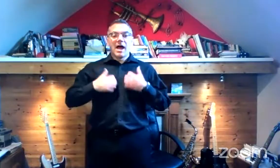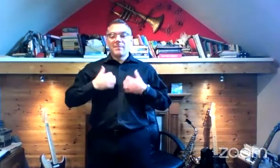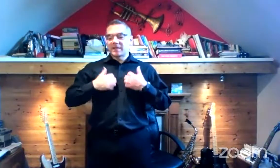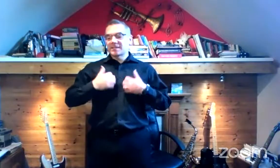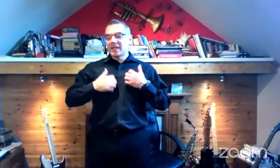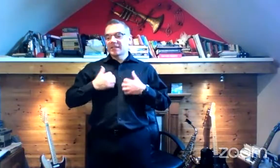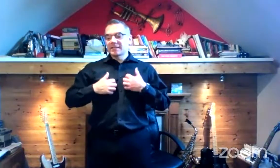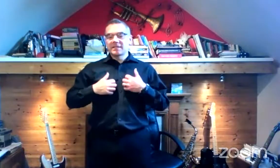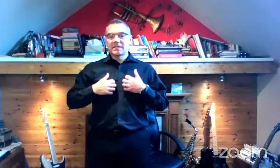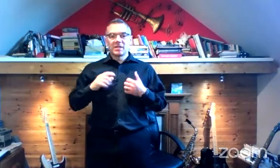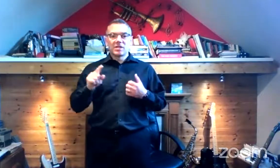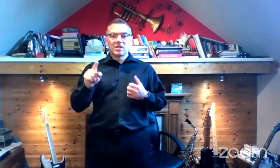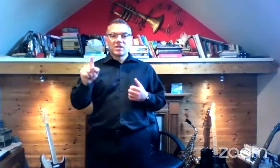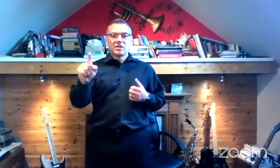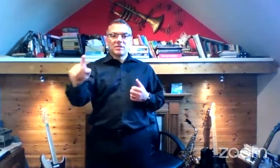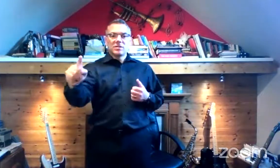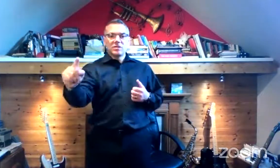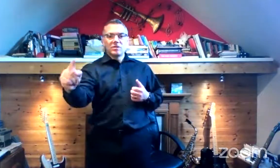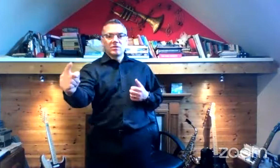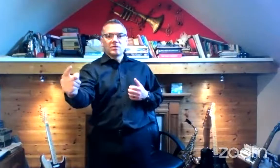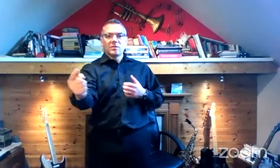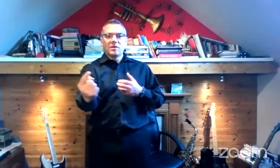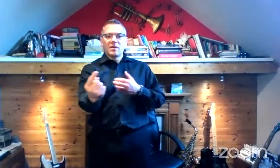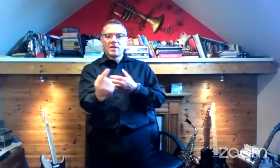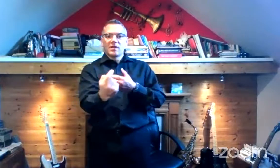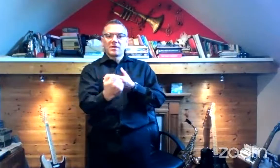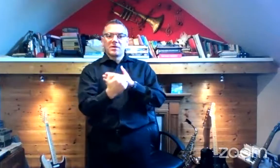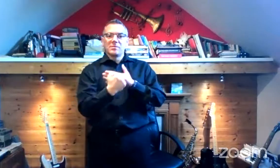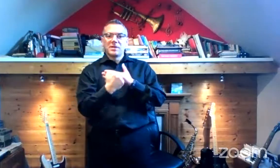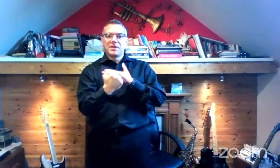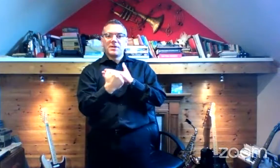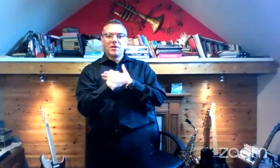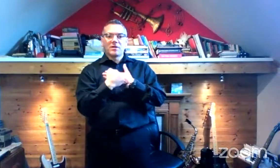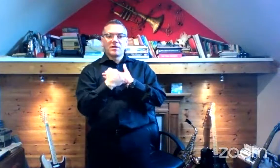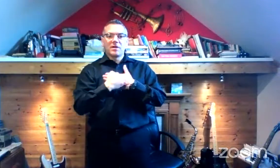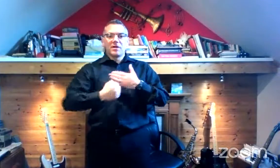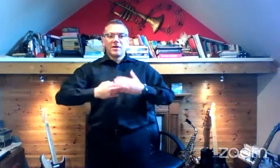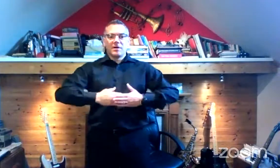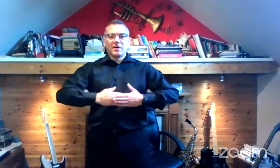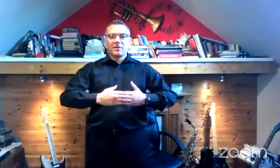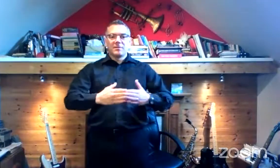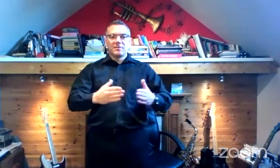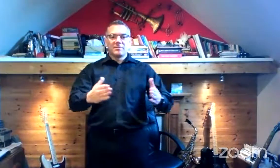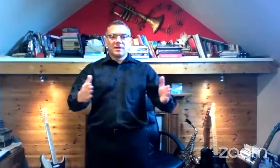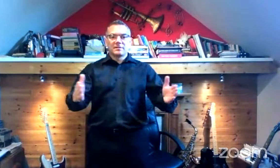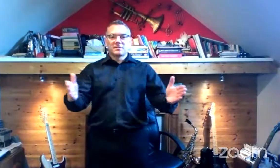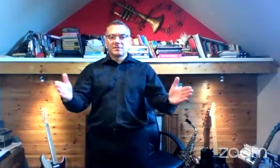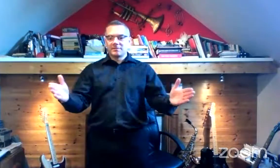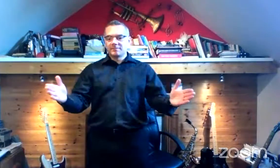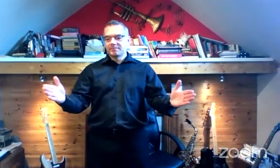I'm excited that you come and knock on my door.